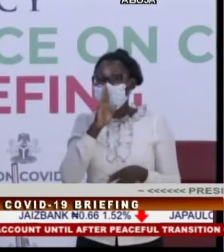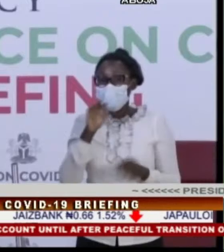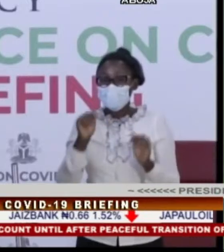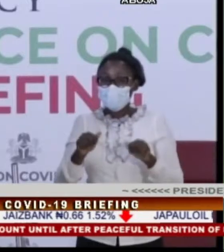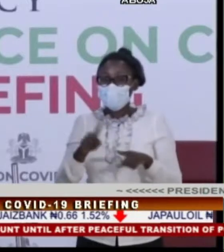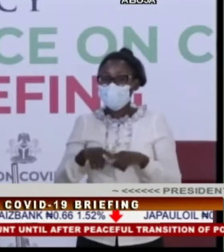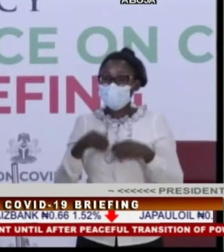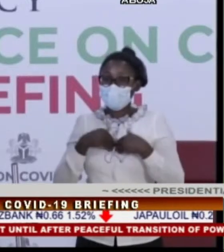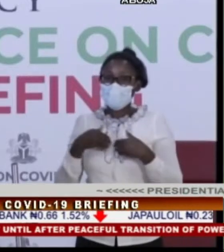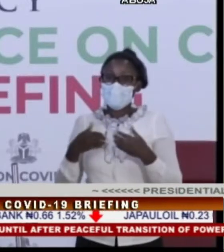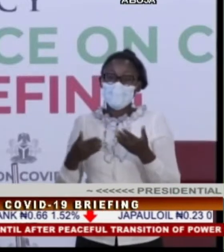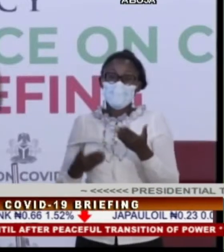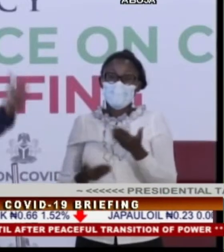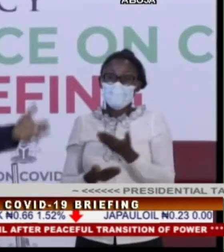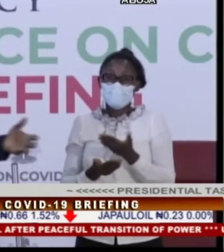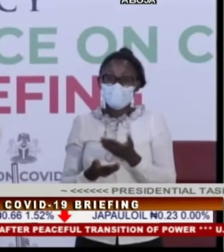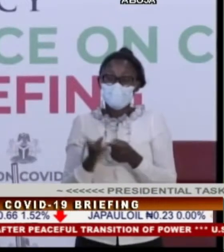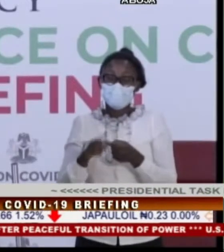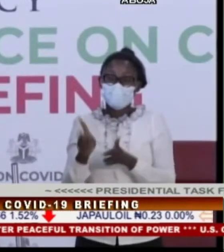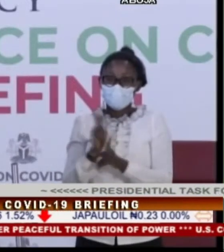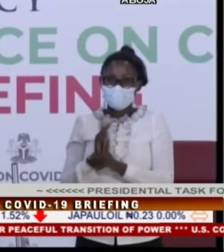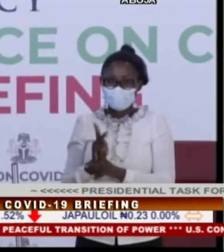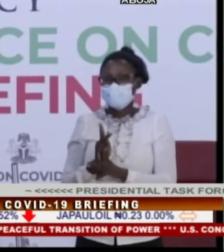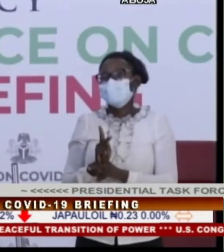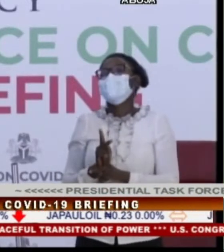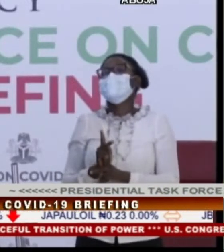thousands or multiple of thousands.